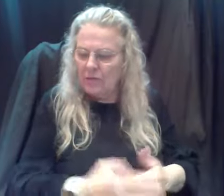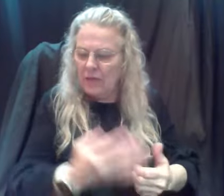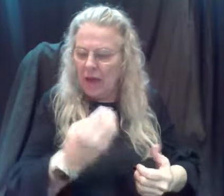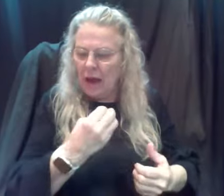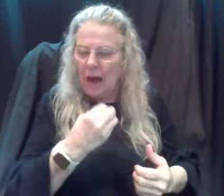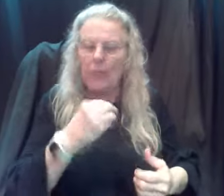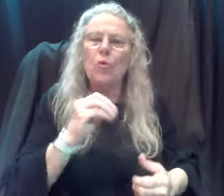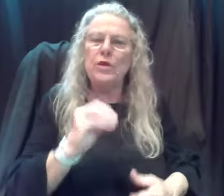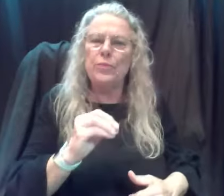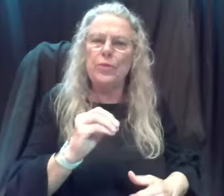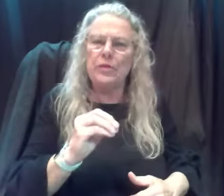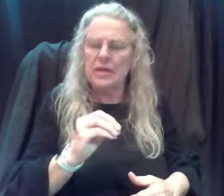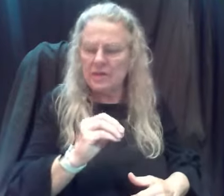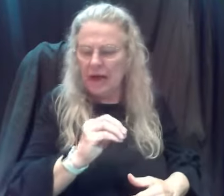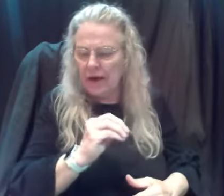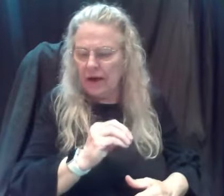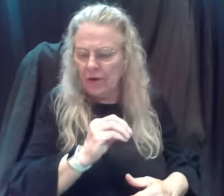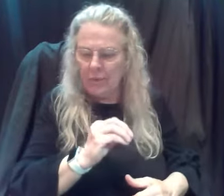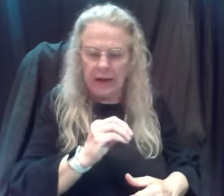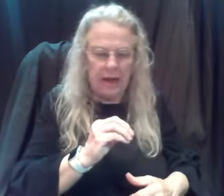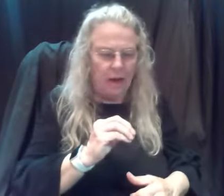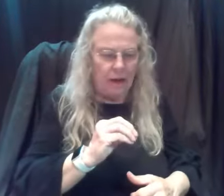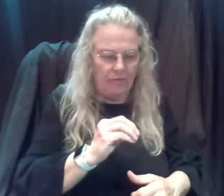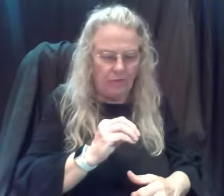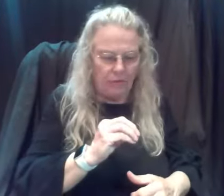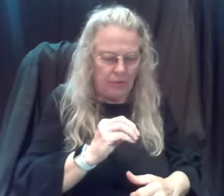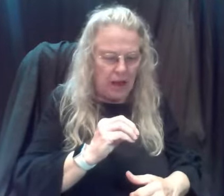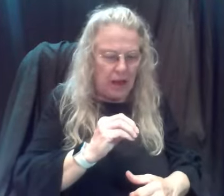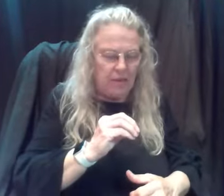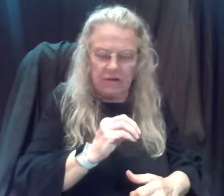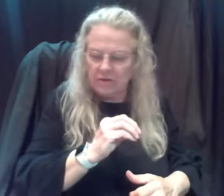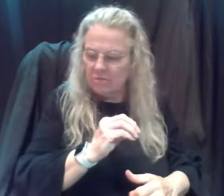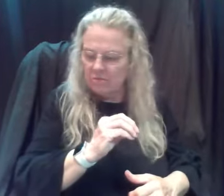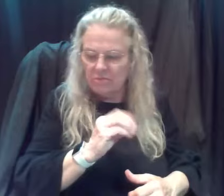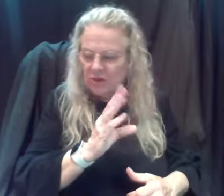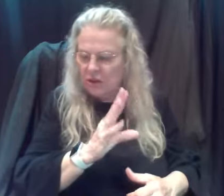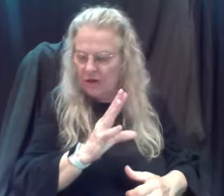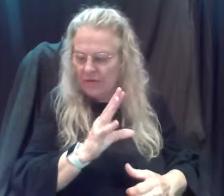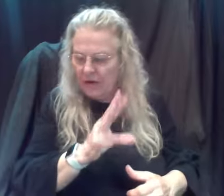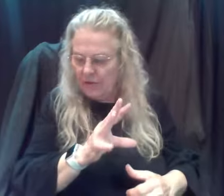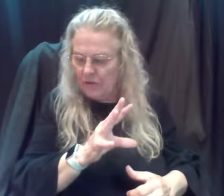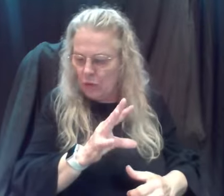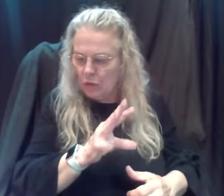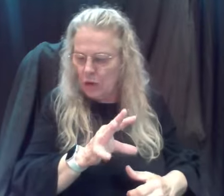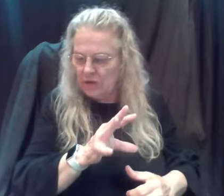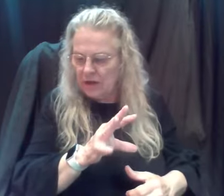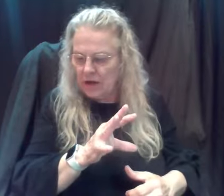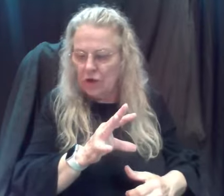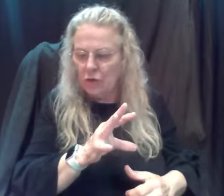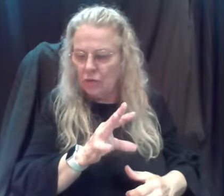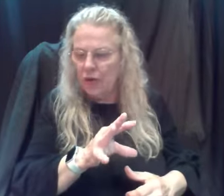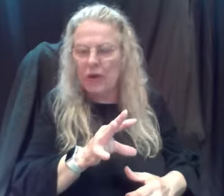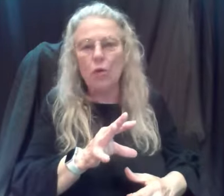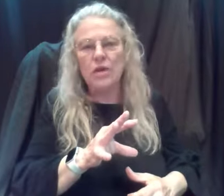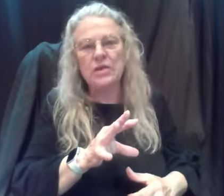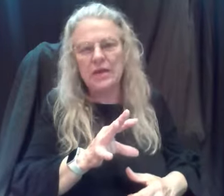I'm going to put this at an intermediate level. There's just a very few words that you're really going to need